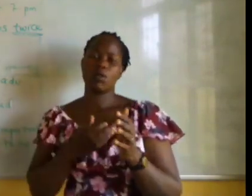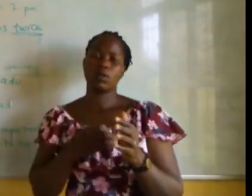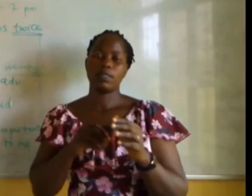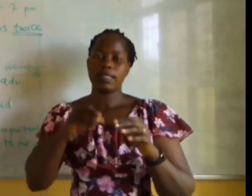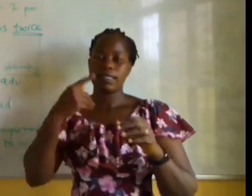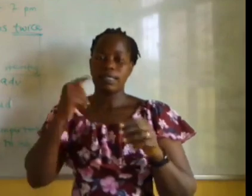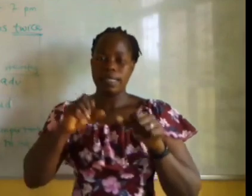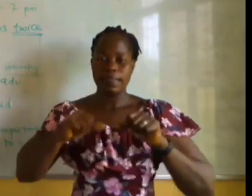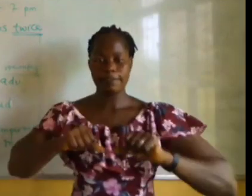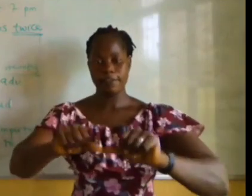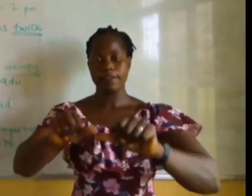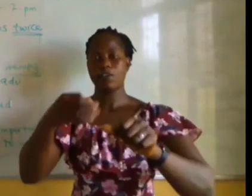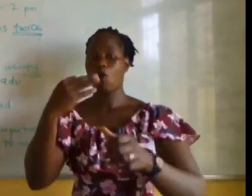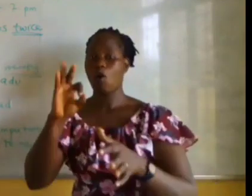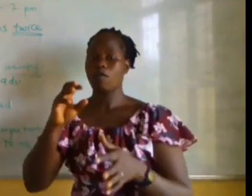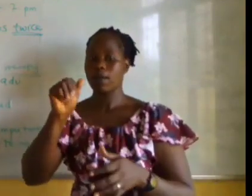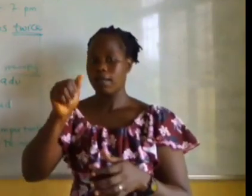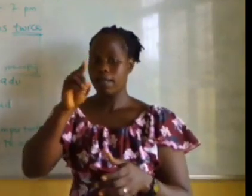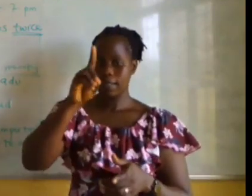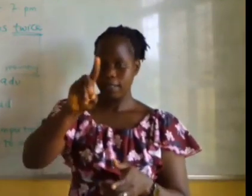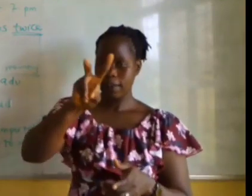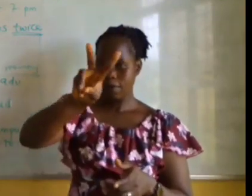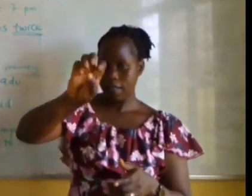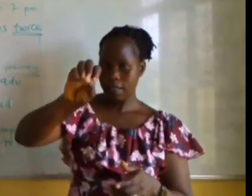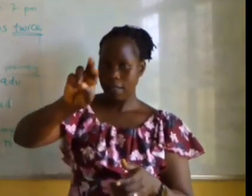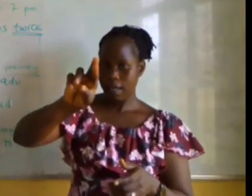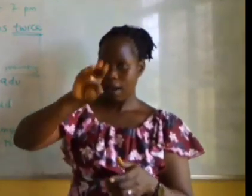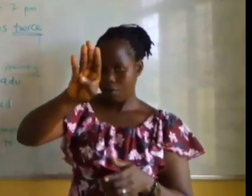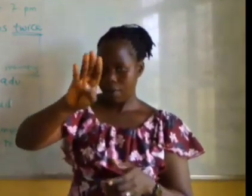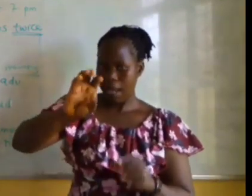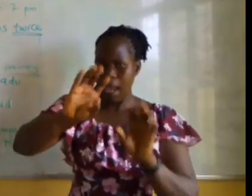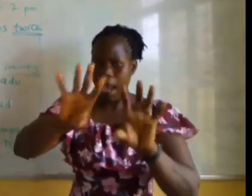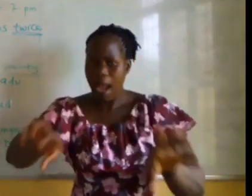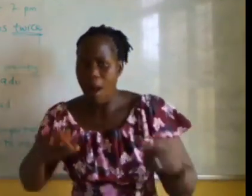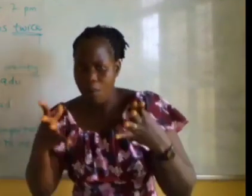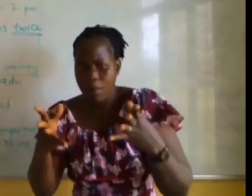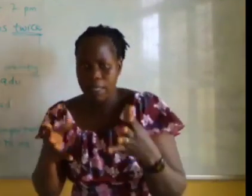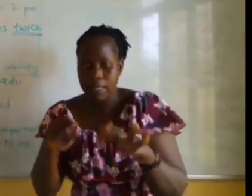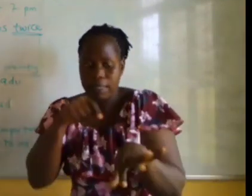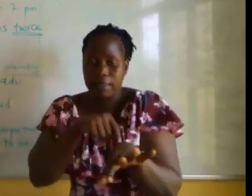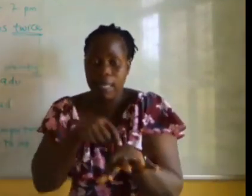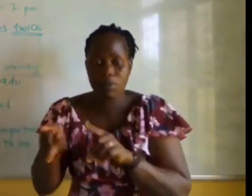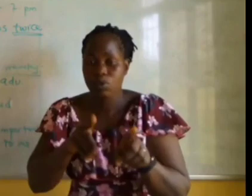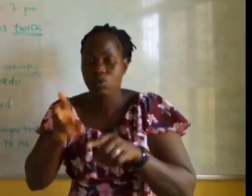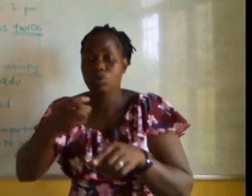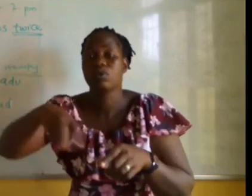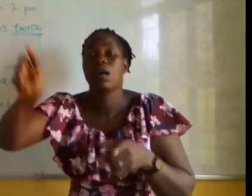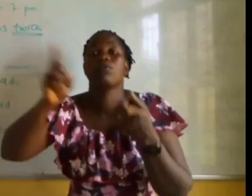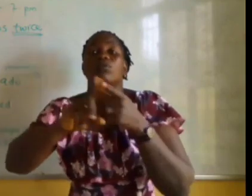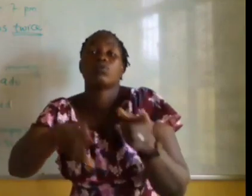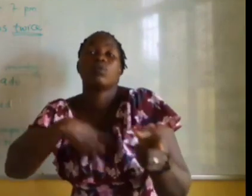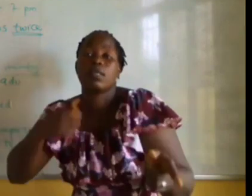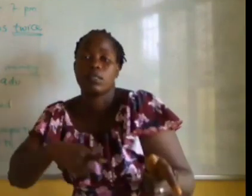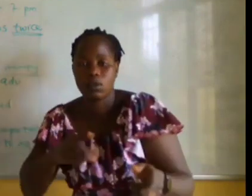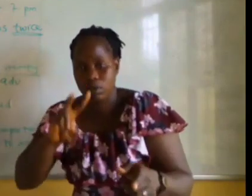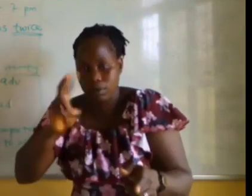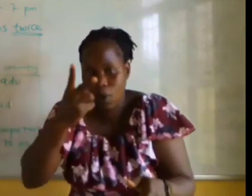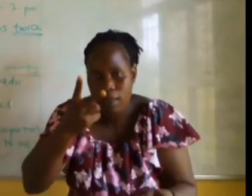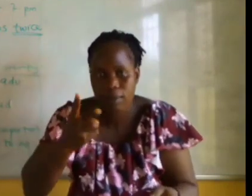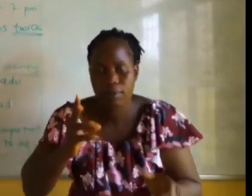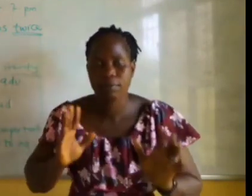adverb. It shows us the frequency, adverb of frequency. How many times do you travel to Lagos?